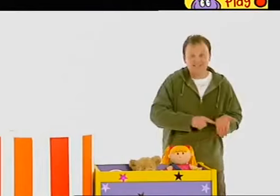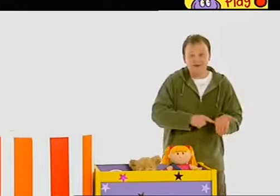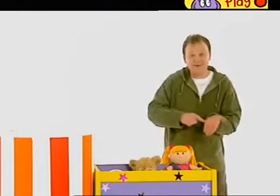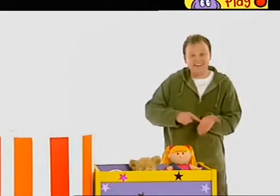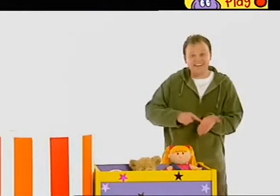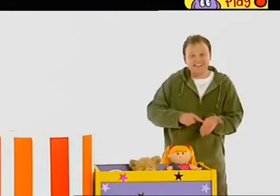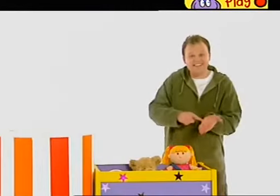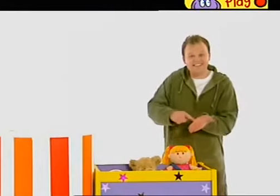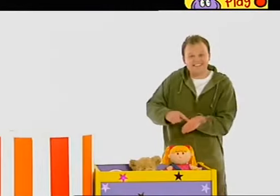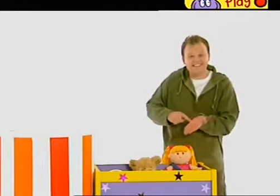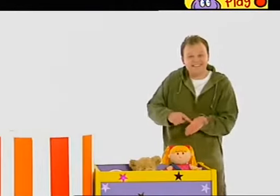Toys.